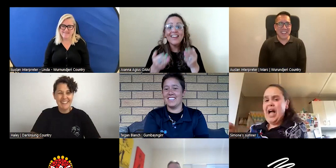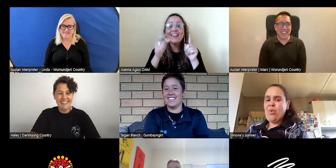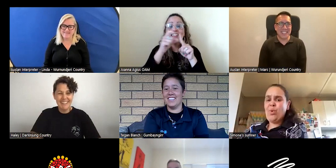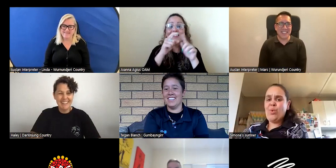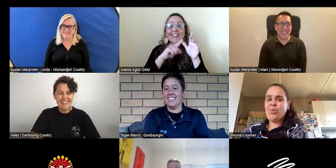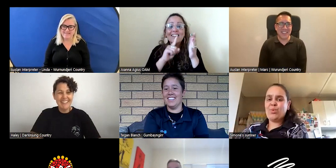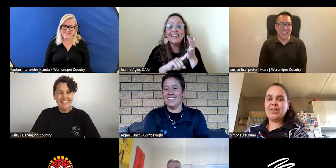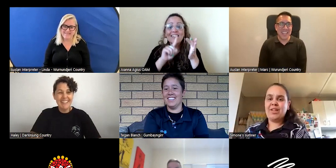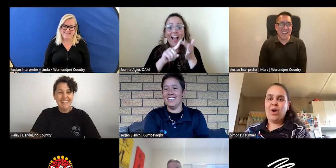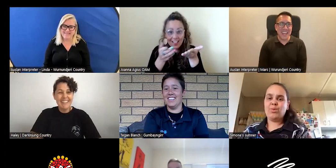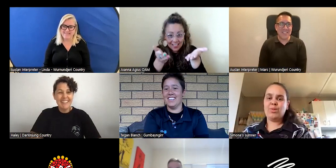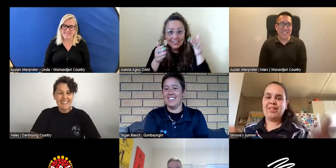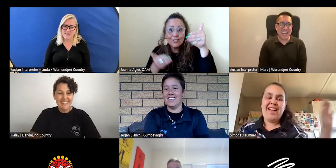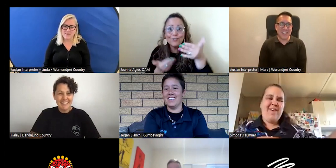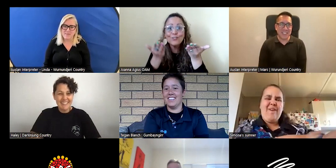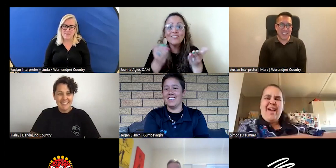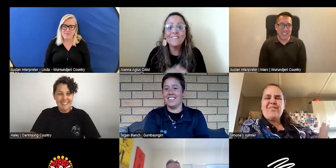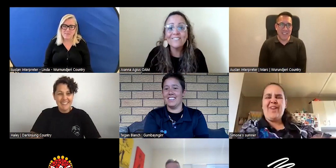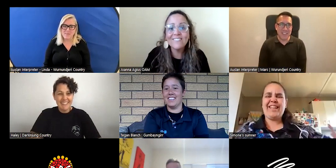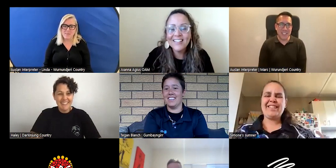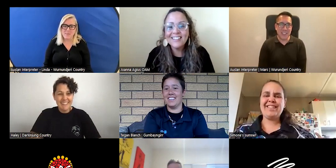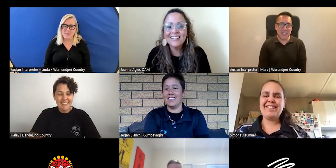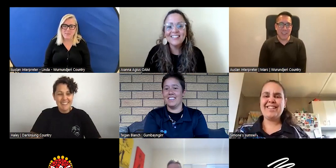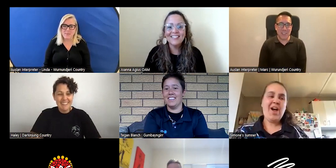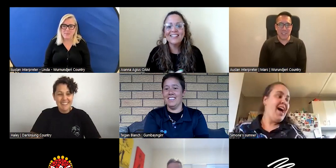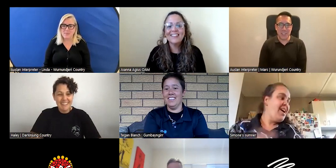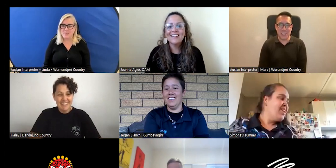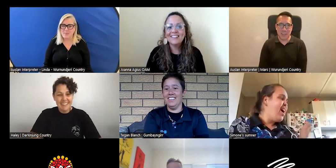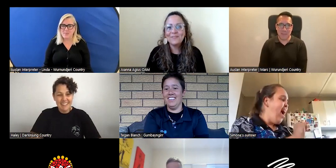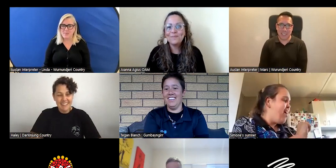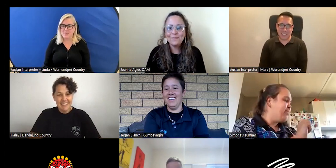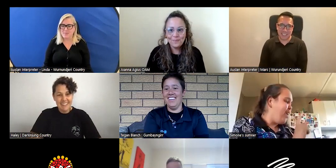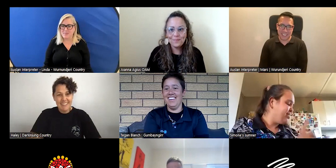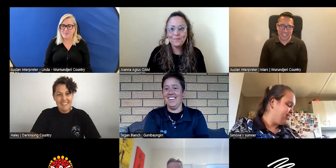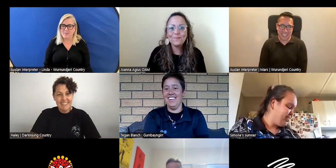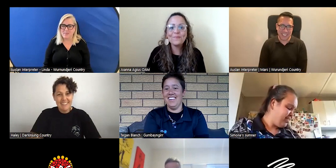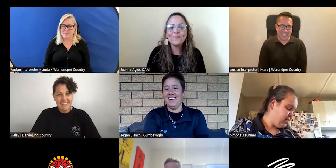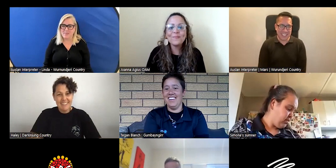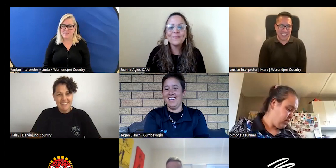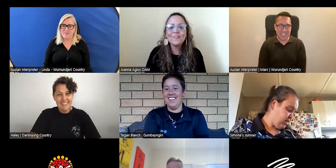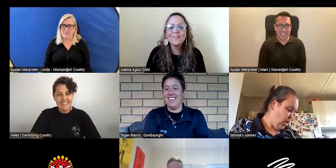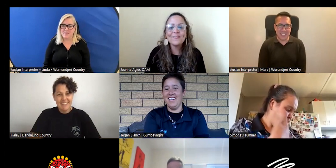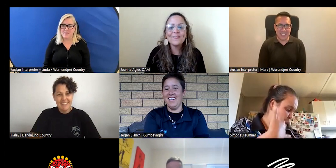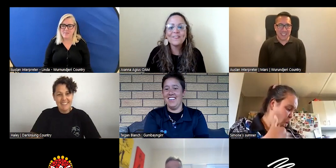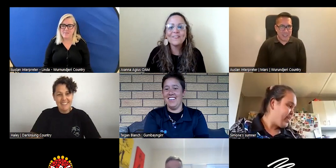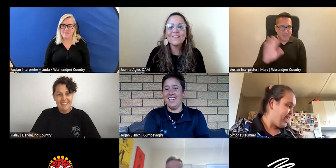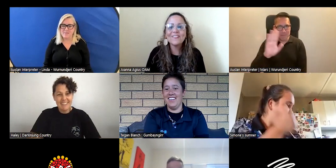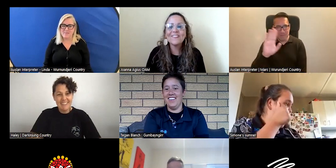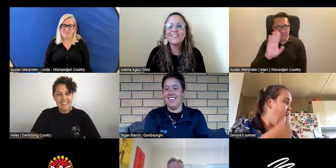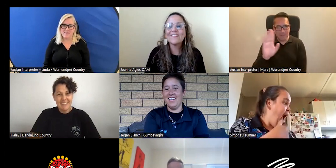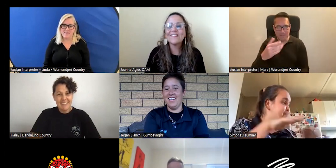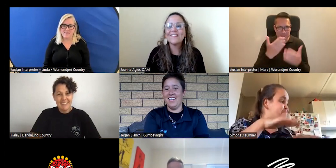Thank you. Thanks, Simone. Now, Dale, over to you. If you'd like to introduce yourself, please. Hello,